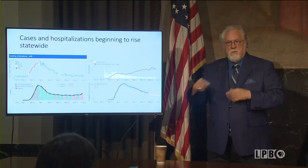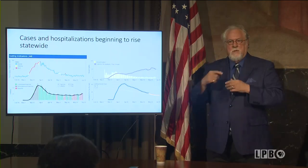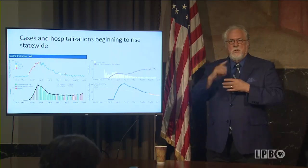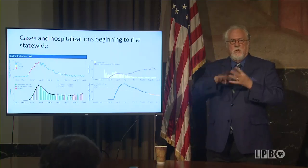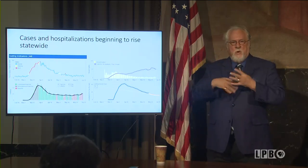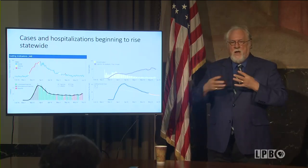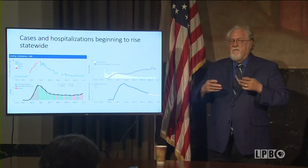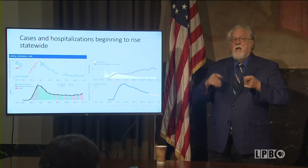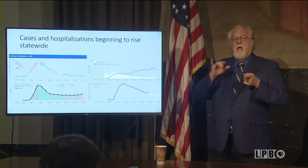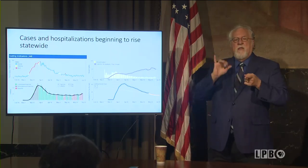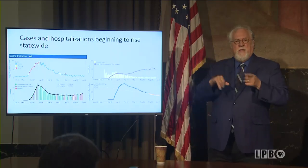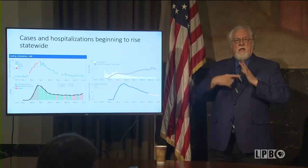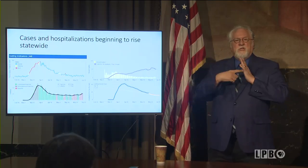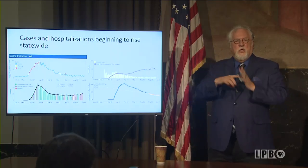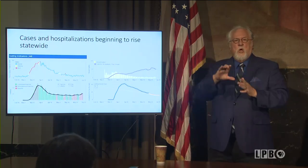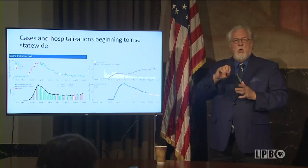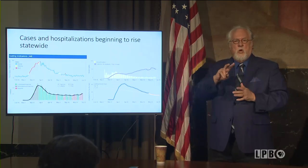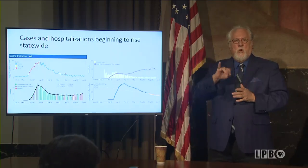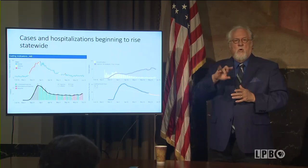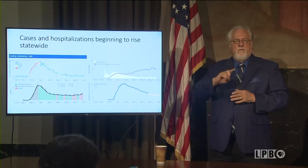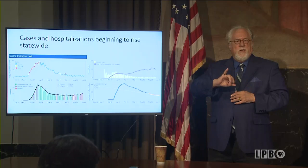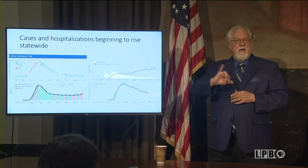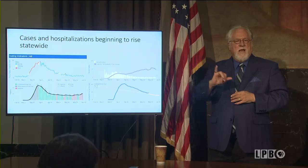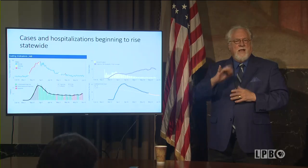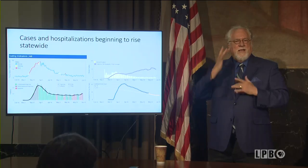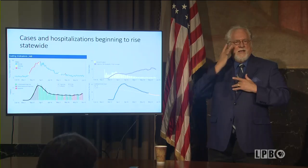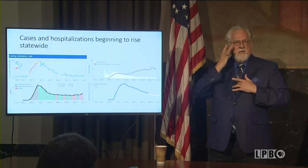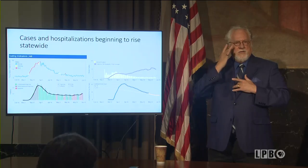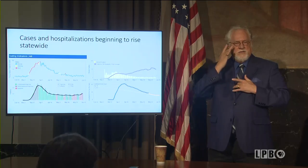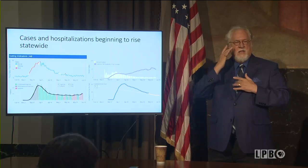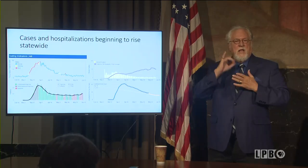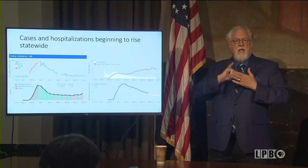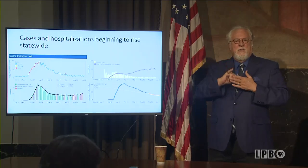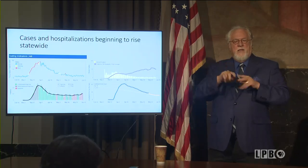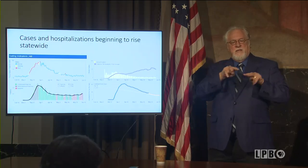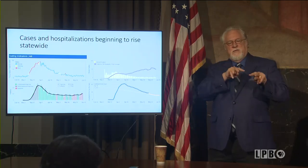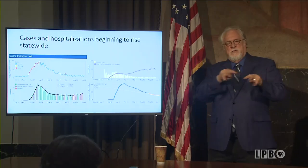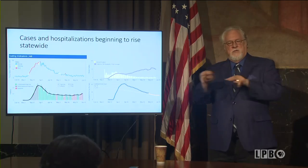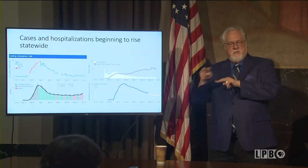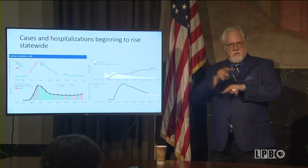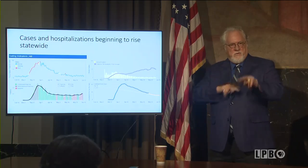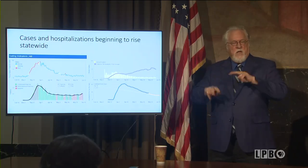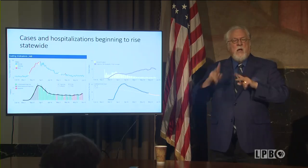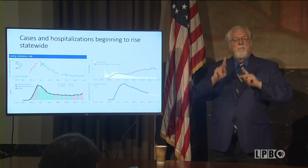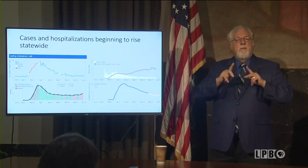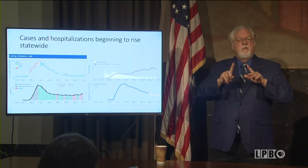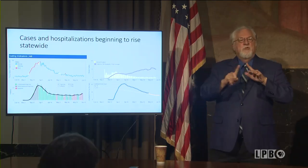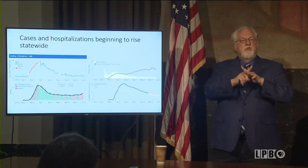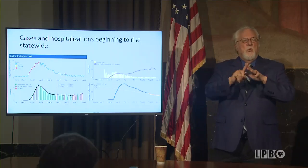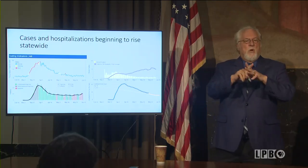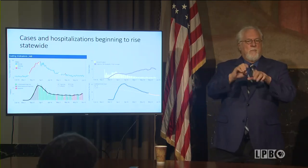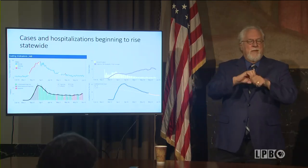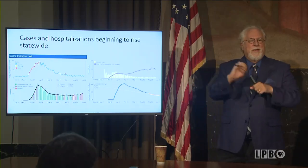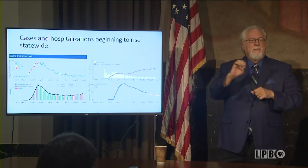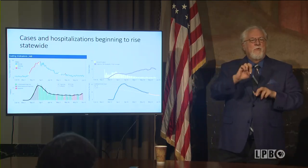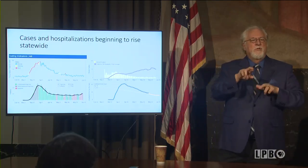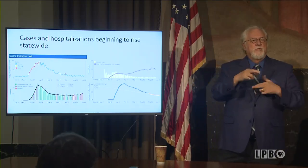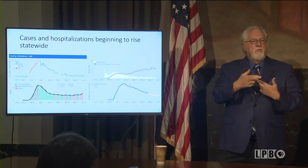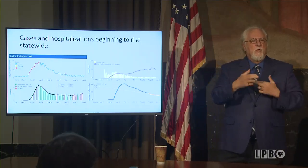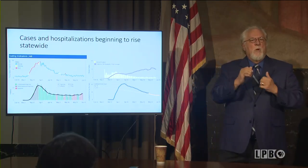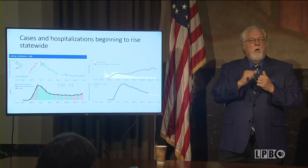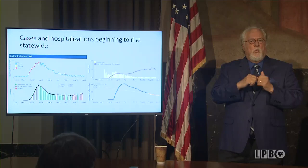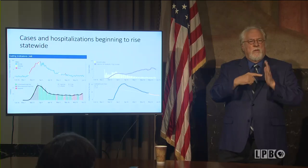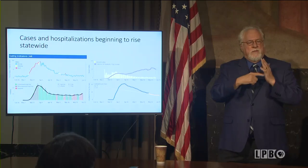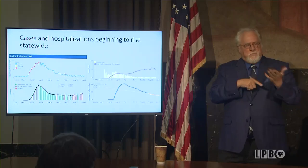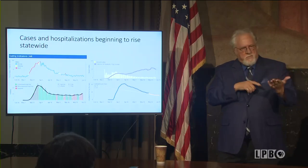graph. And that's showing COVID-like illness. So this is what we call syndromic surveillance. These are people, again, who are showing up into the emergency department with symptoms